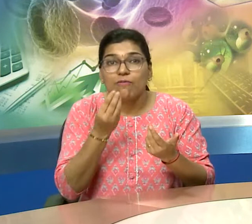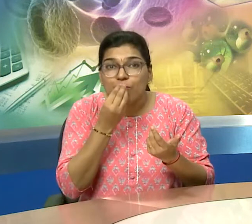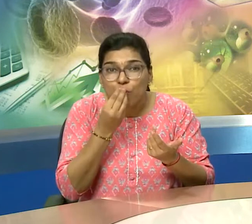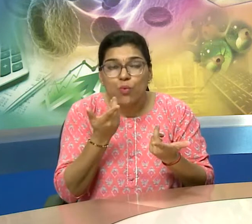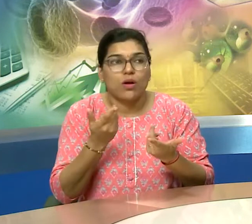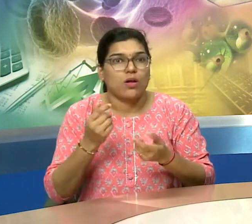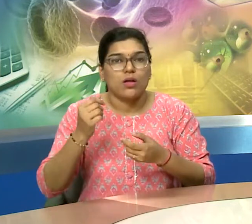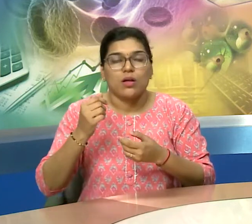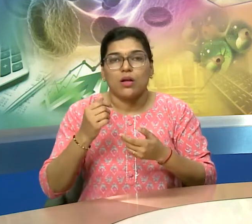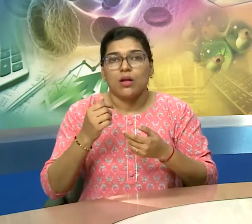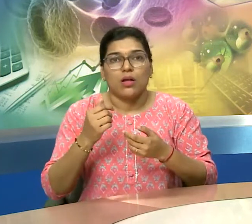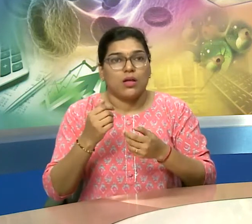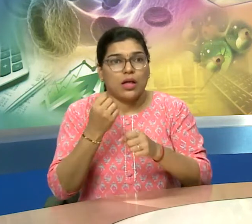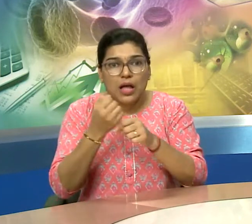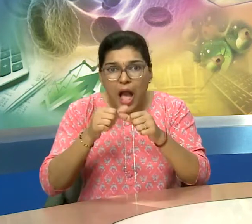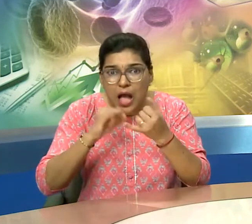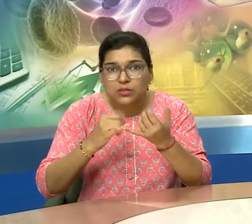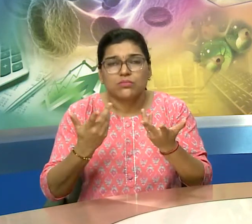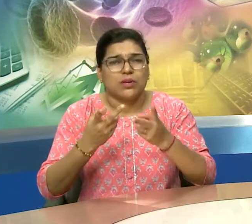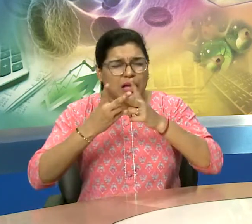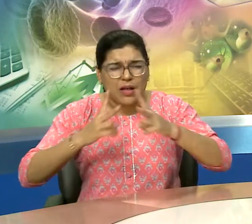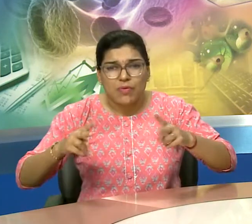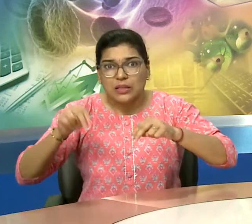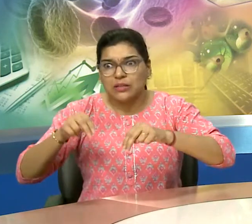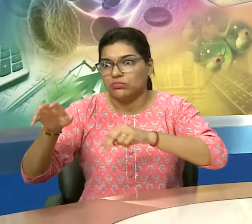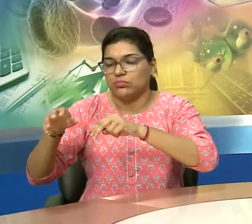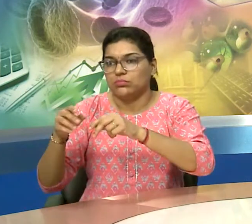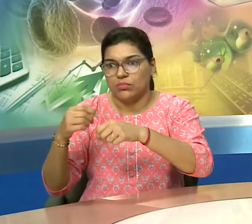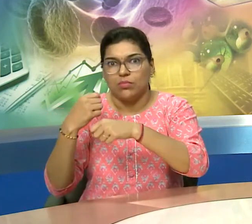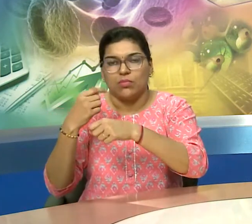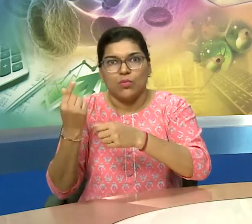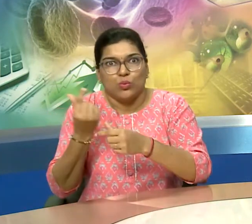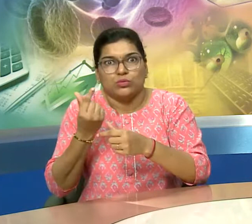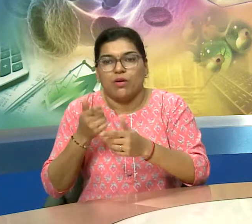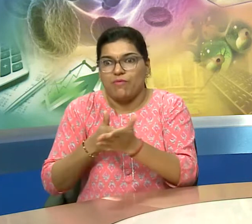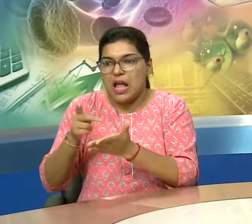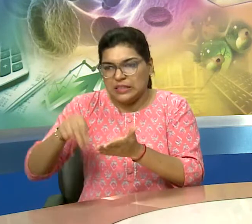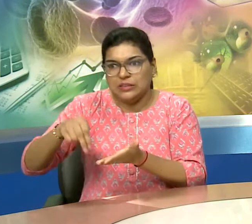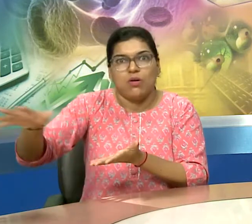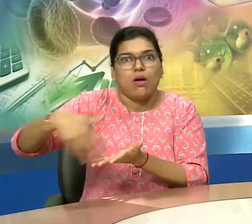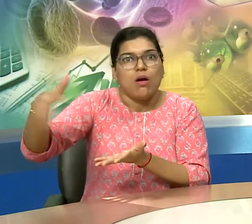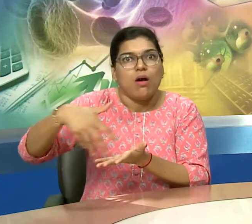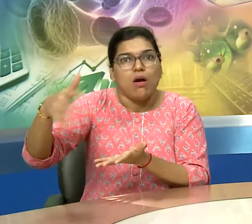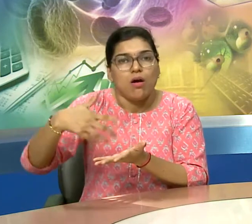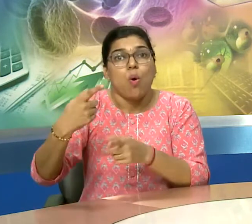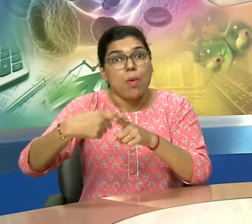food, more oil, all those substances which are required to fulfill their basic needs.